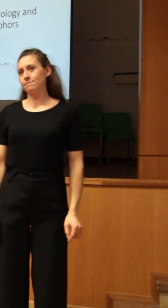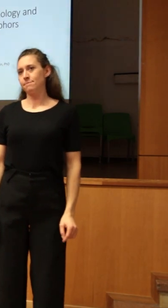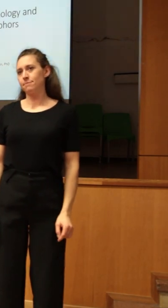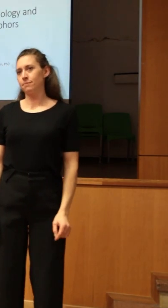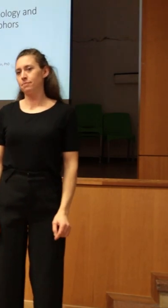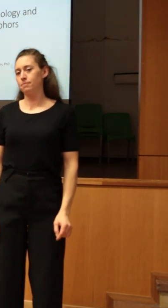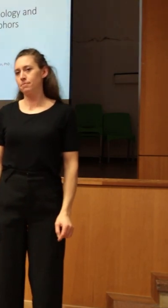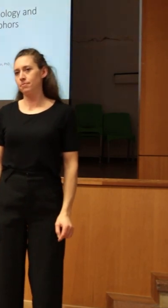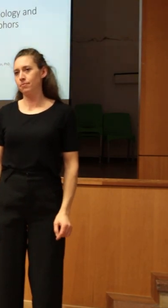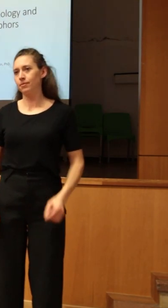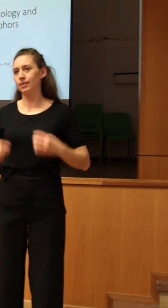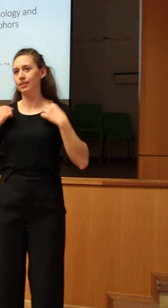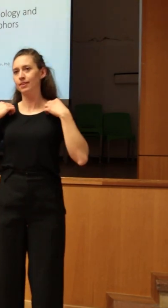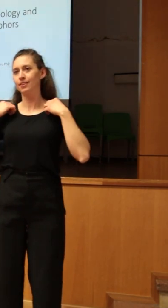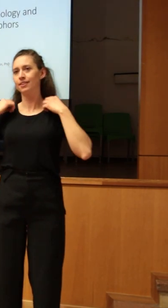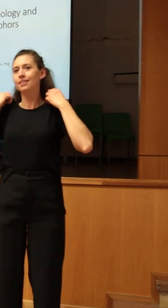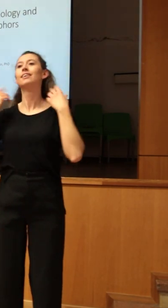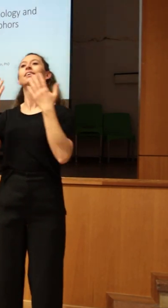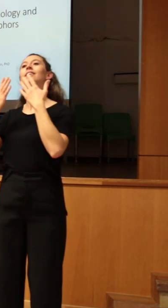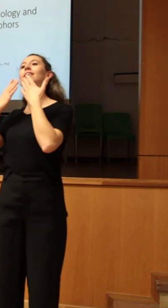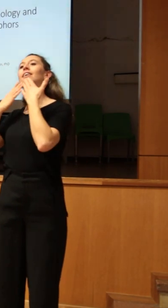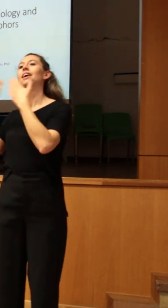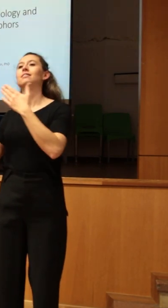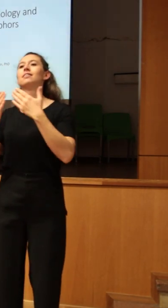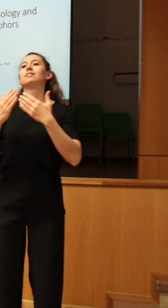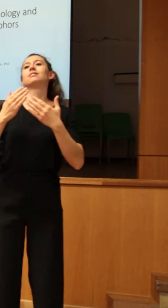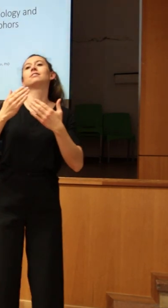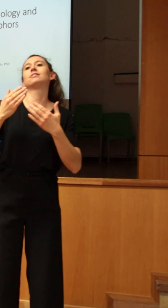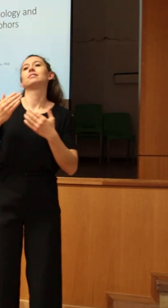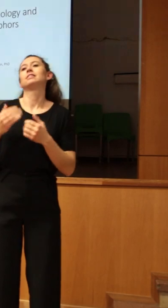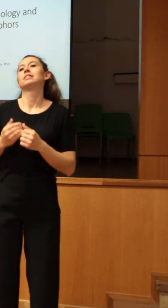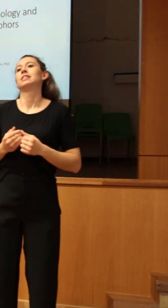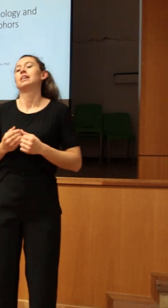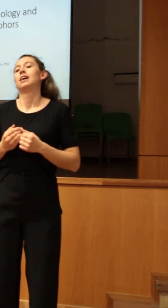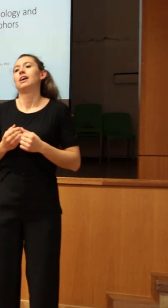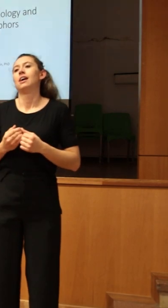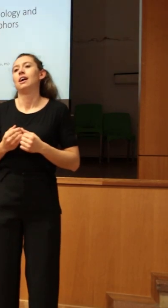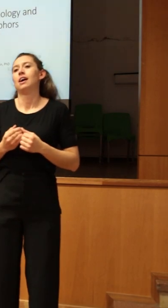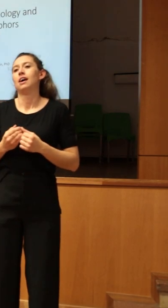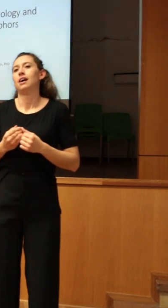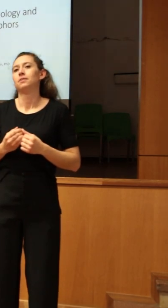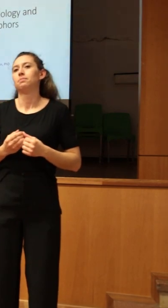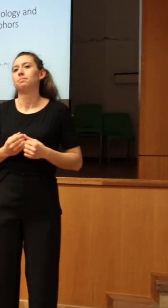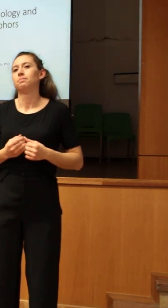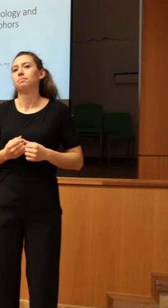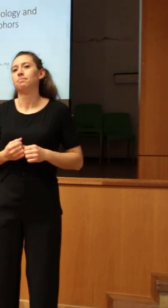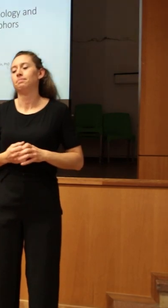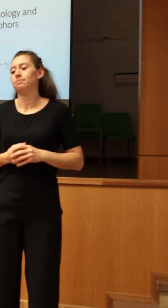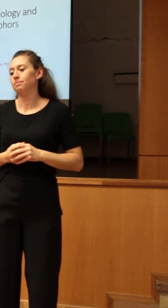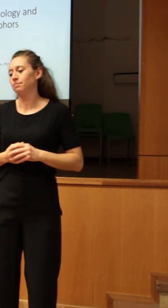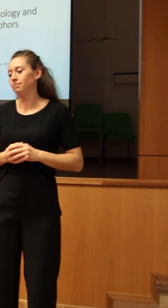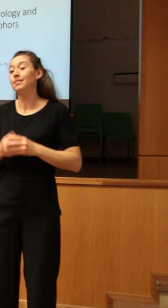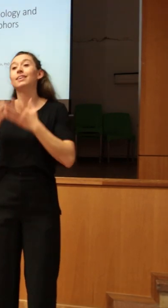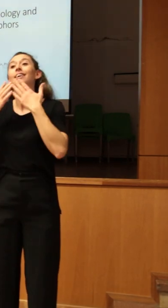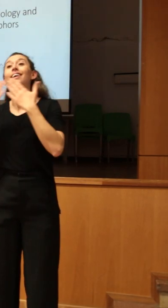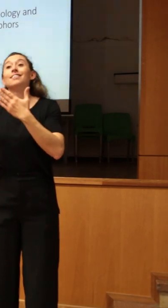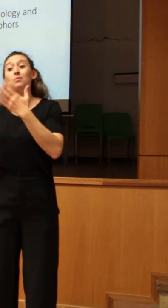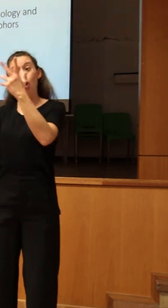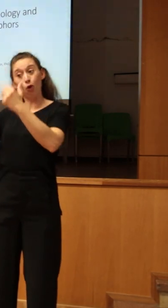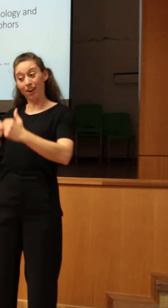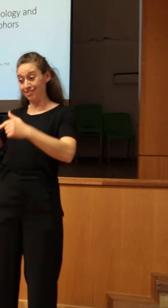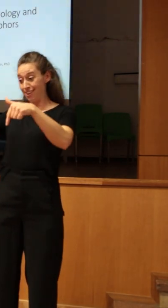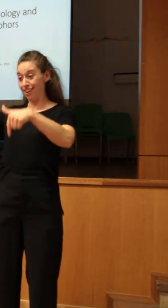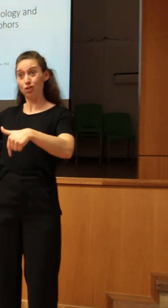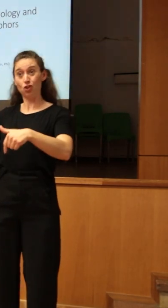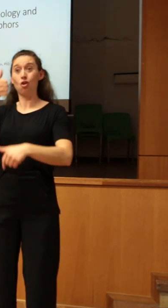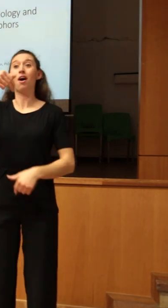introduction. Muchas gracias, Andrea and Tania, for organizing this whole thing. Sí, gracias por organizar todo